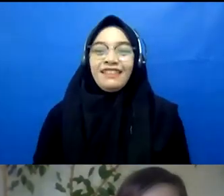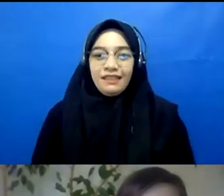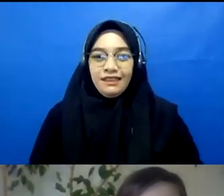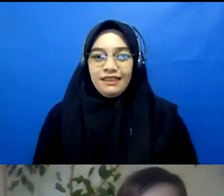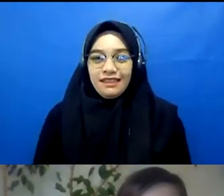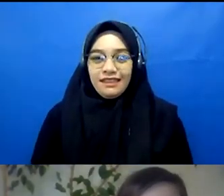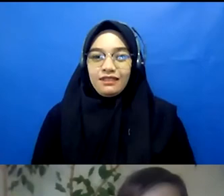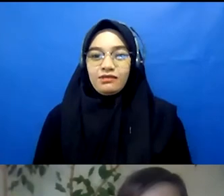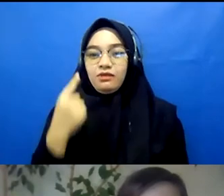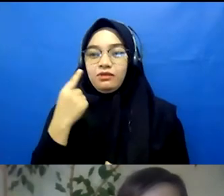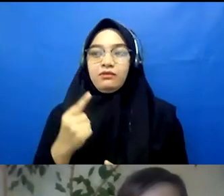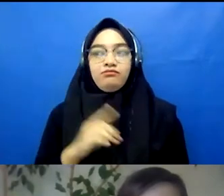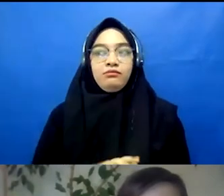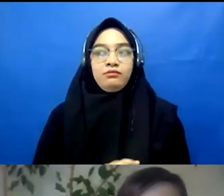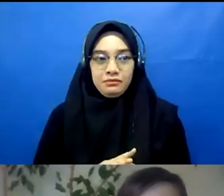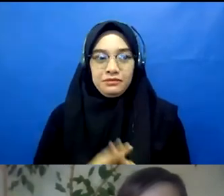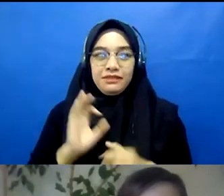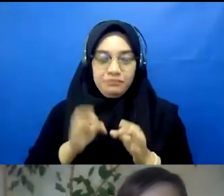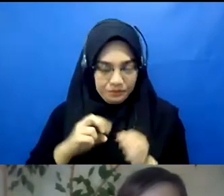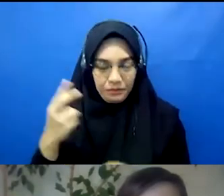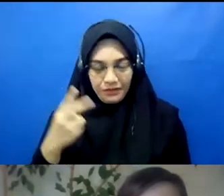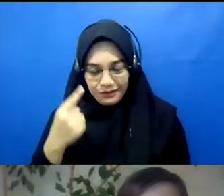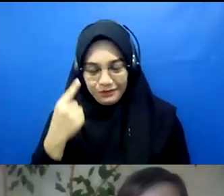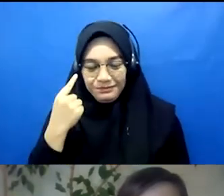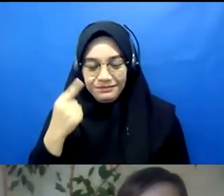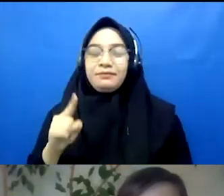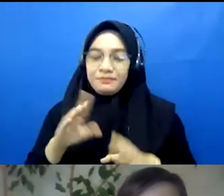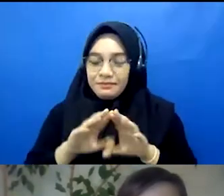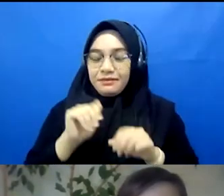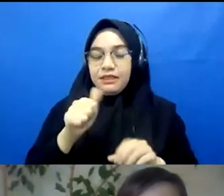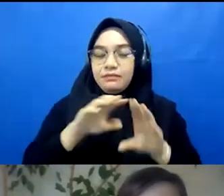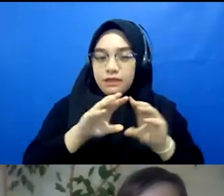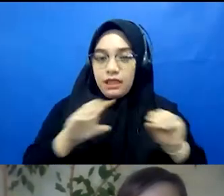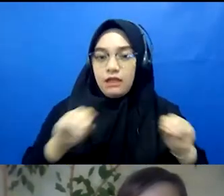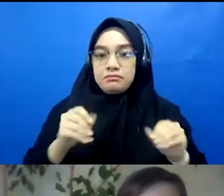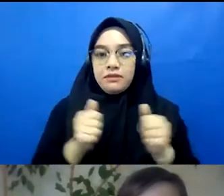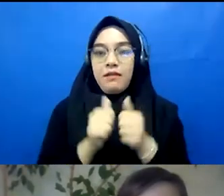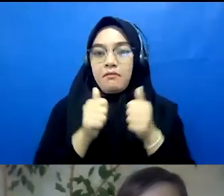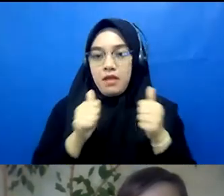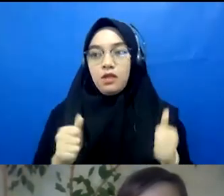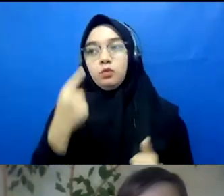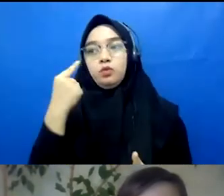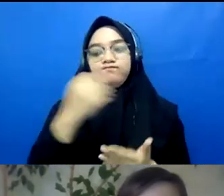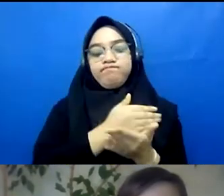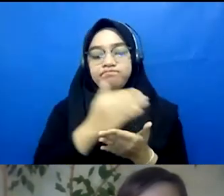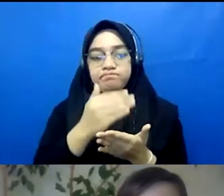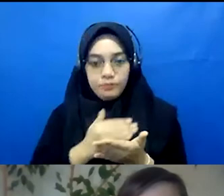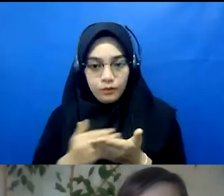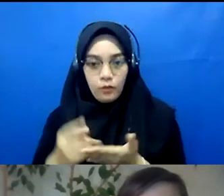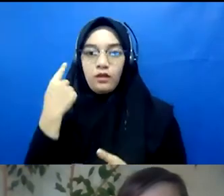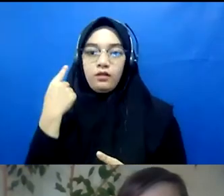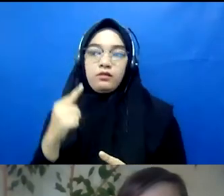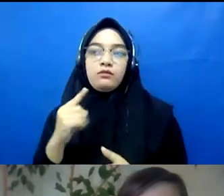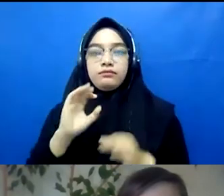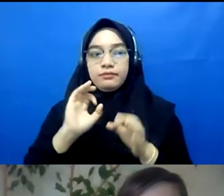to both of you for doing such a great job to be with us, to share with us, to interpret for